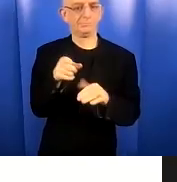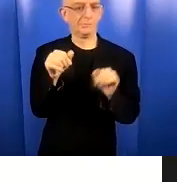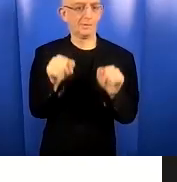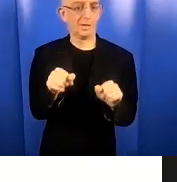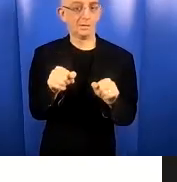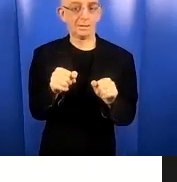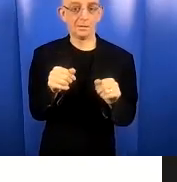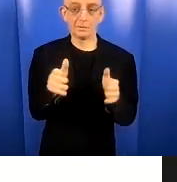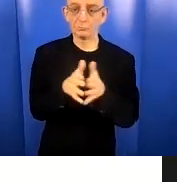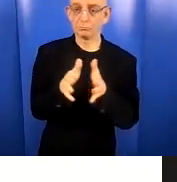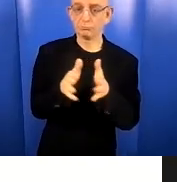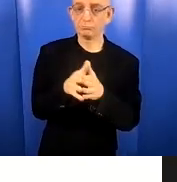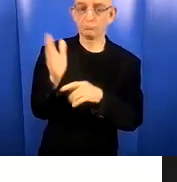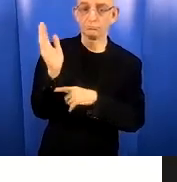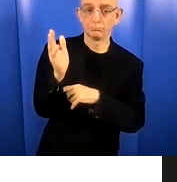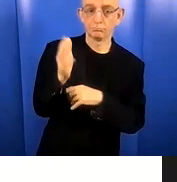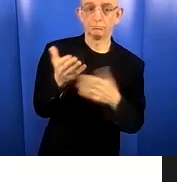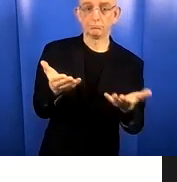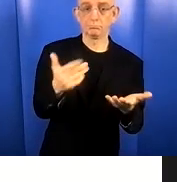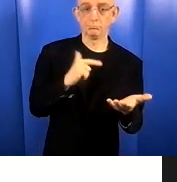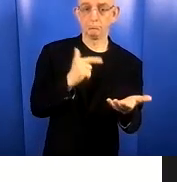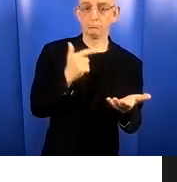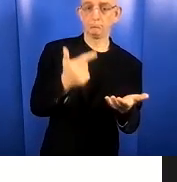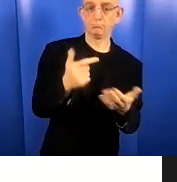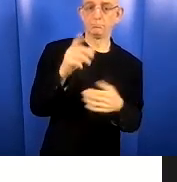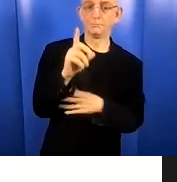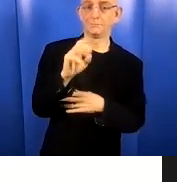All right, I think you should be able to see my screen now.